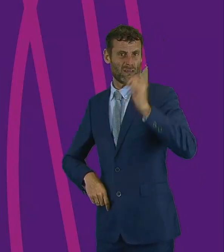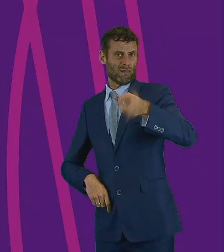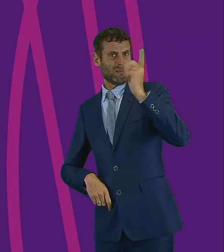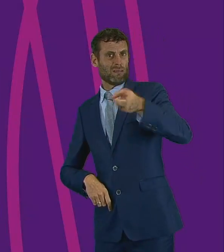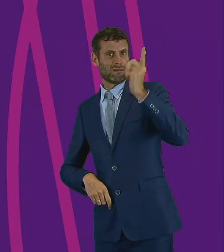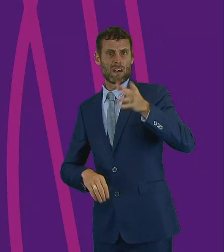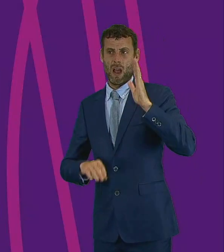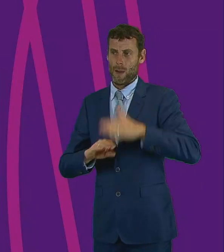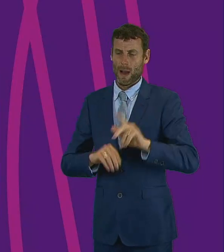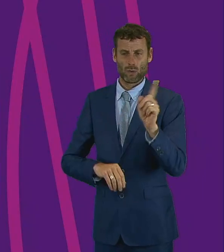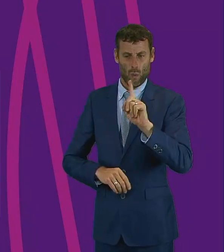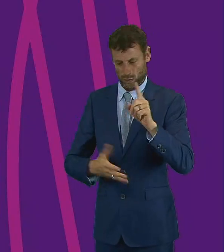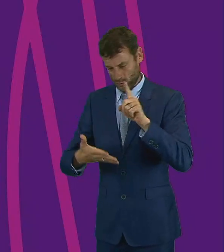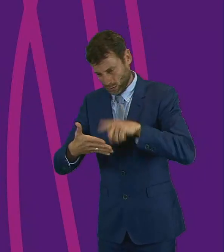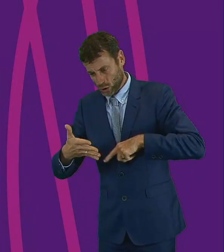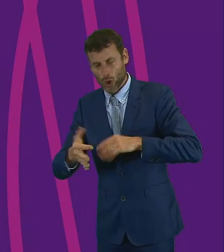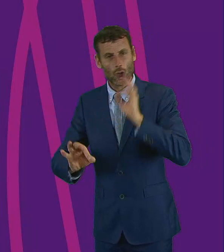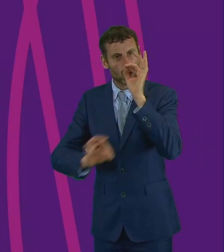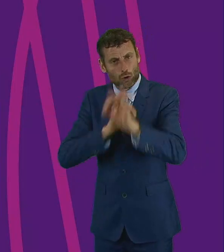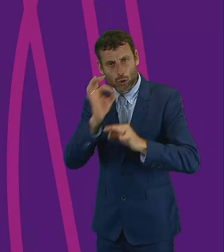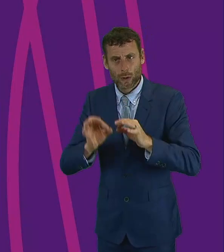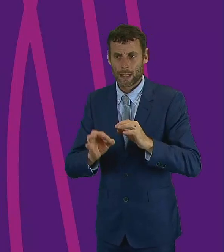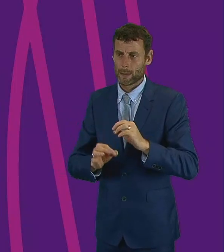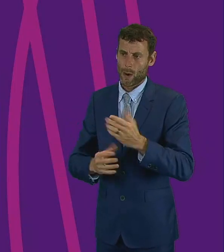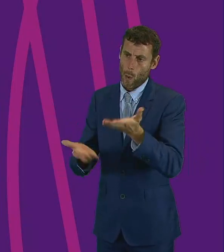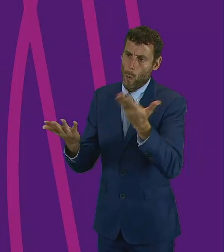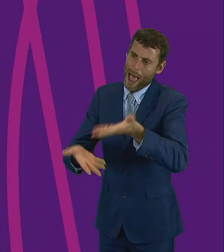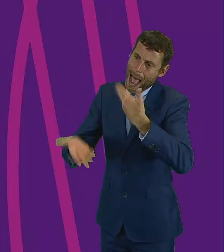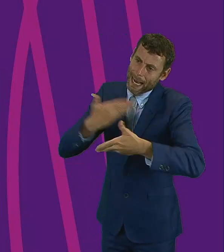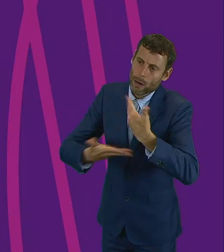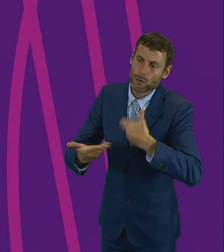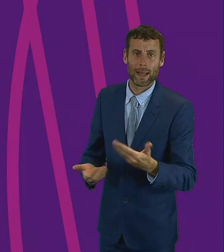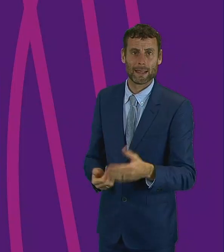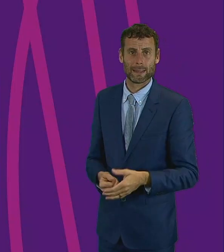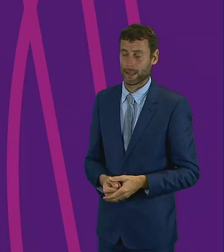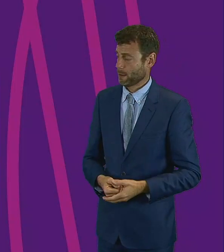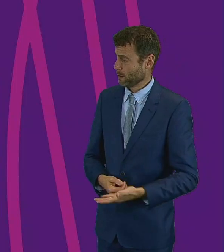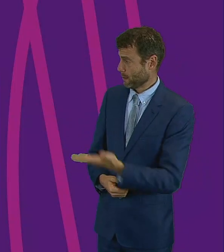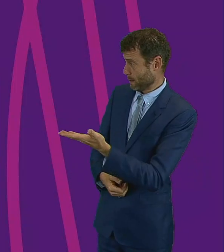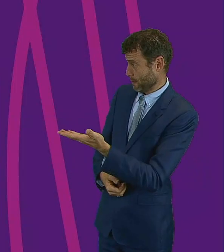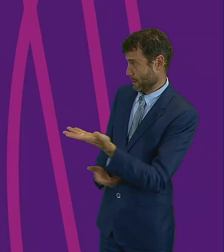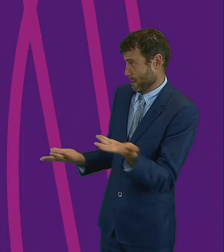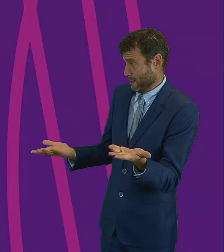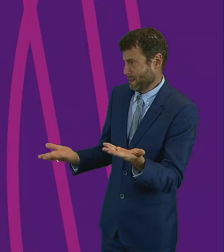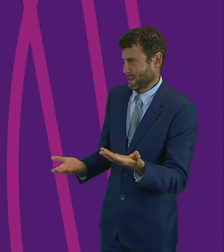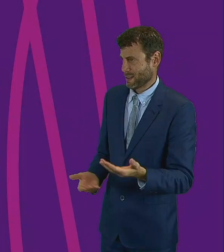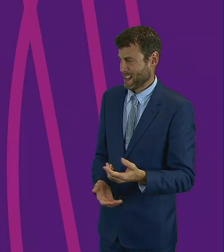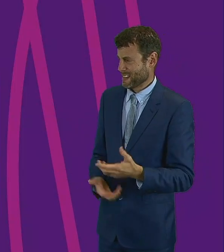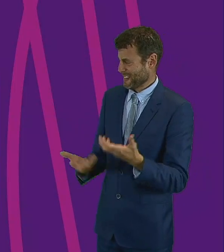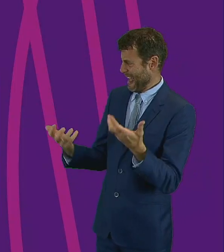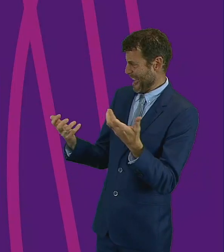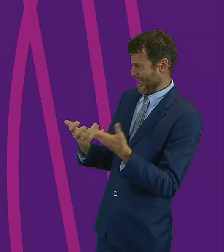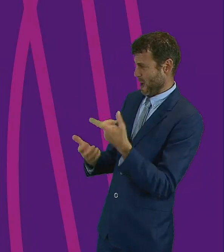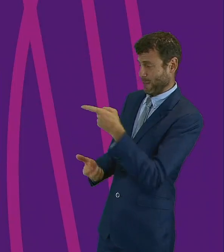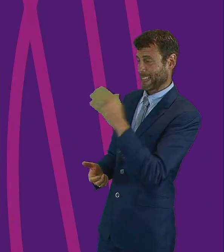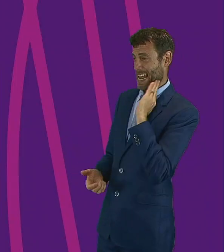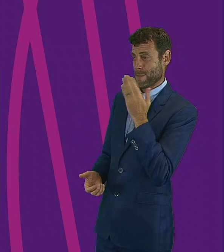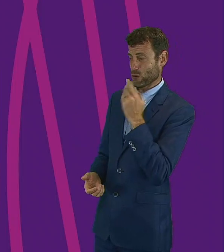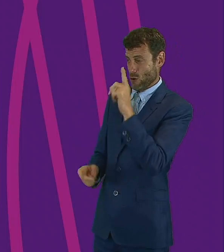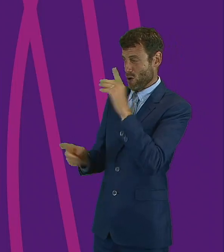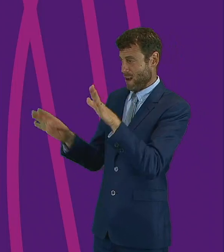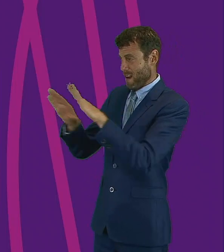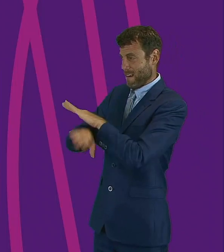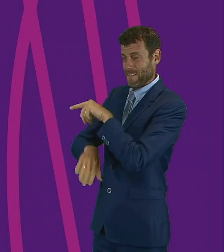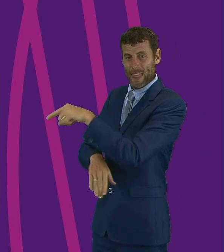us on scrutiny and accountability. There is no ermine cloak in the world will cover up that hypocrisy. On the